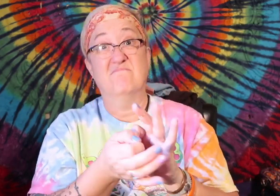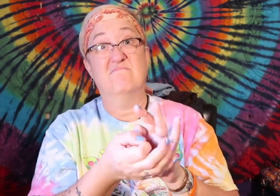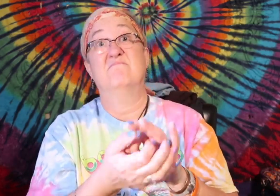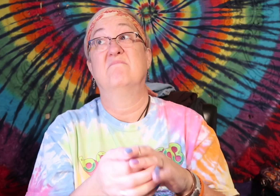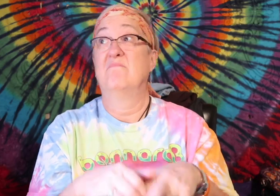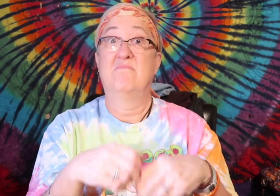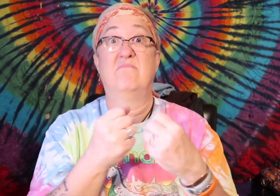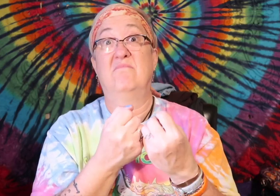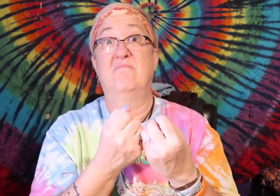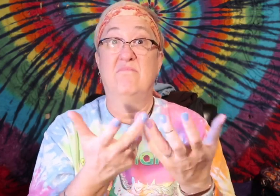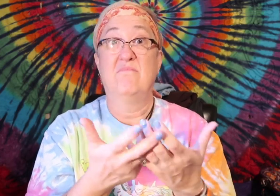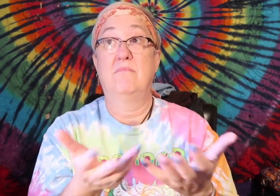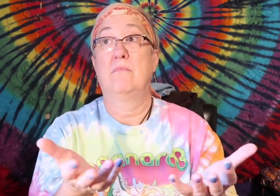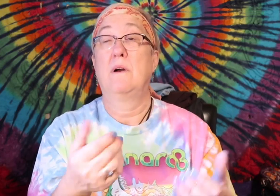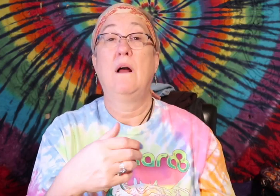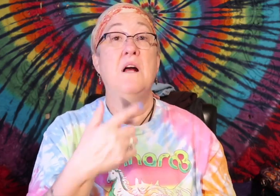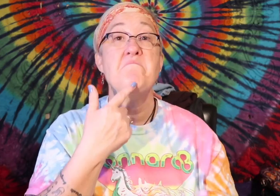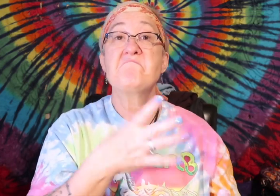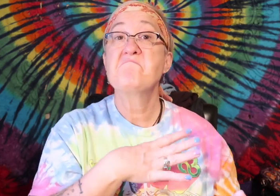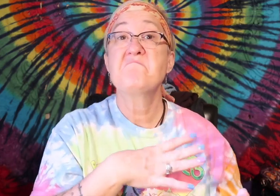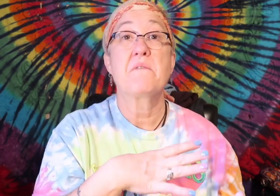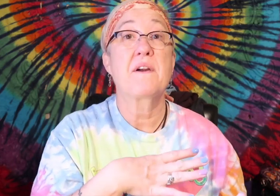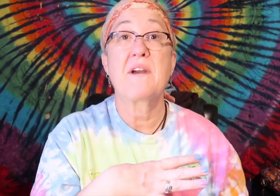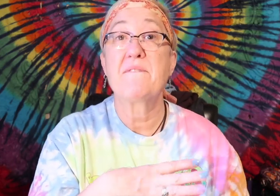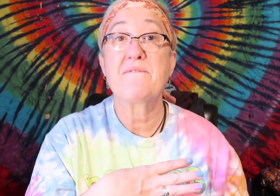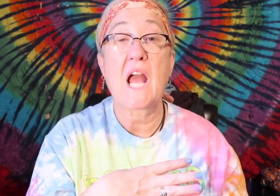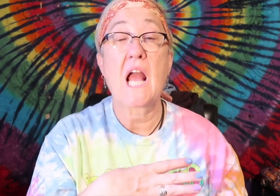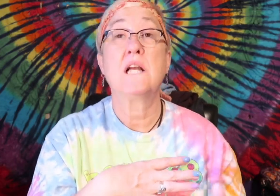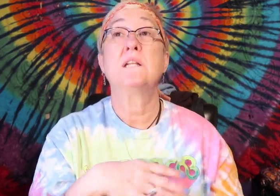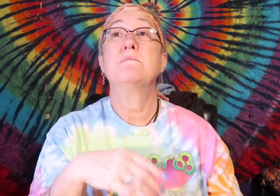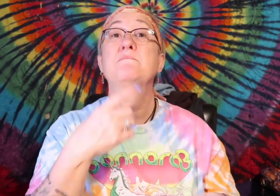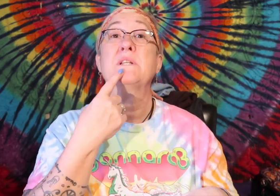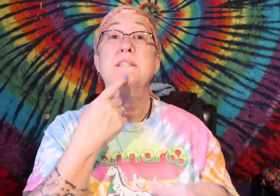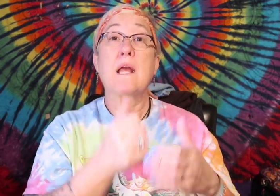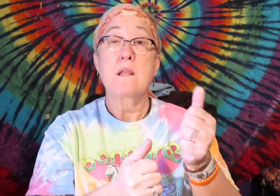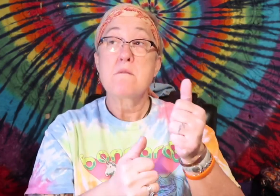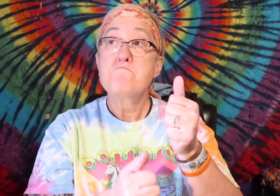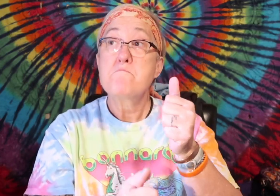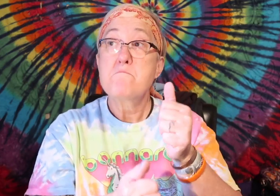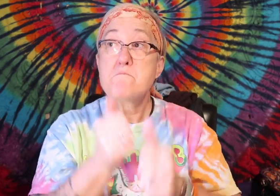I'm really kind of basic. And they said, you know what, it's fine. It's fine.